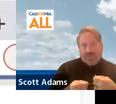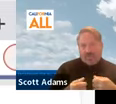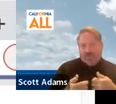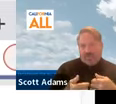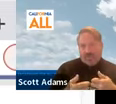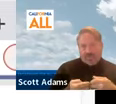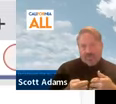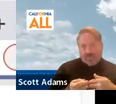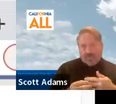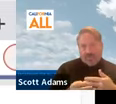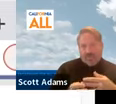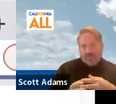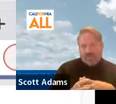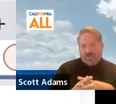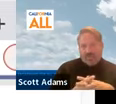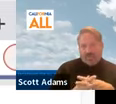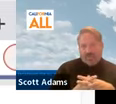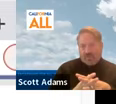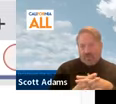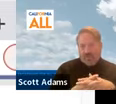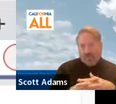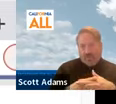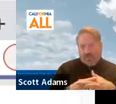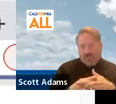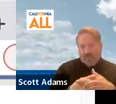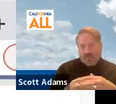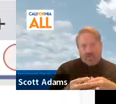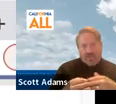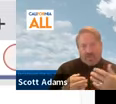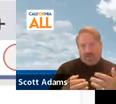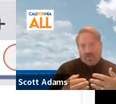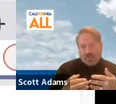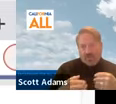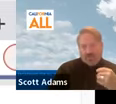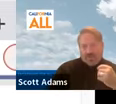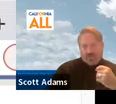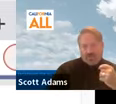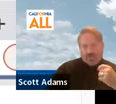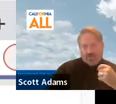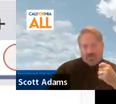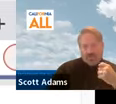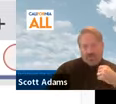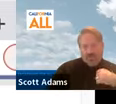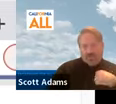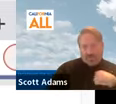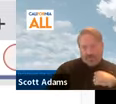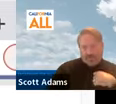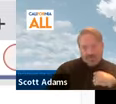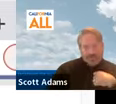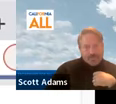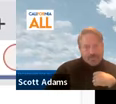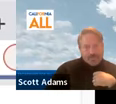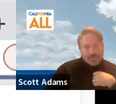this survey is optimized to be completed on a mobile phone too. So you don't need a computing device to do that.